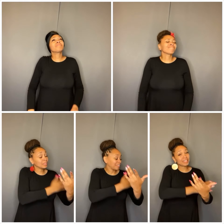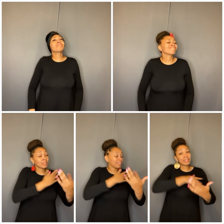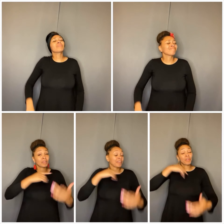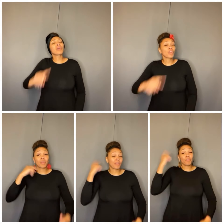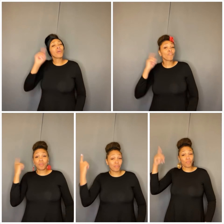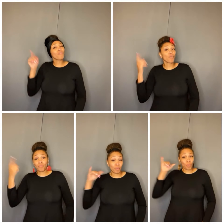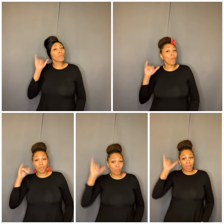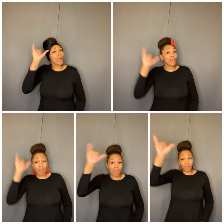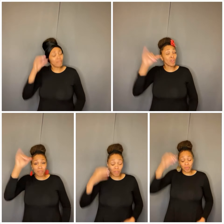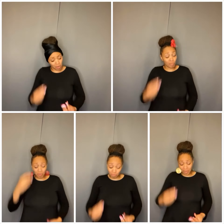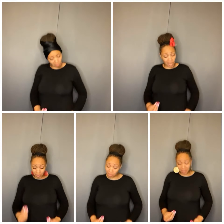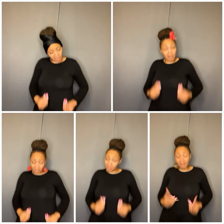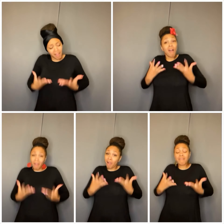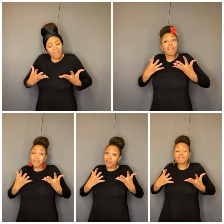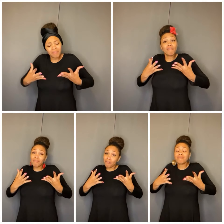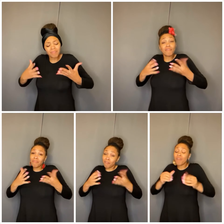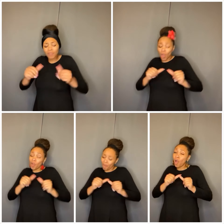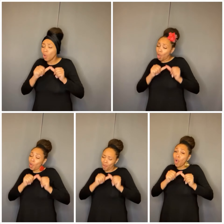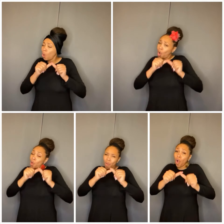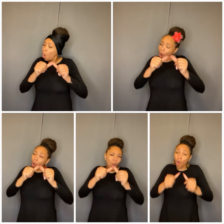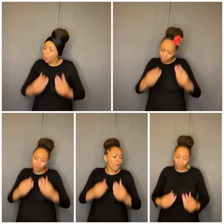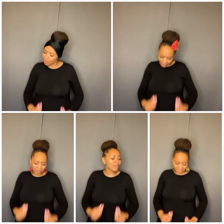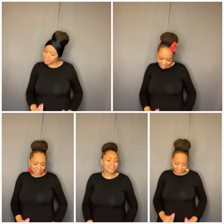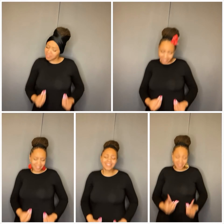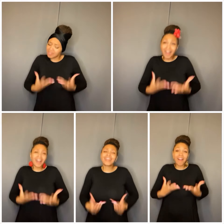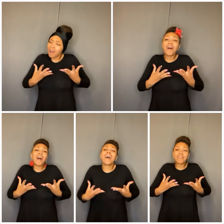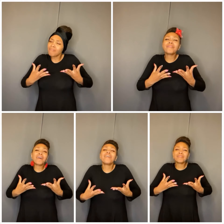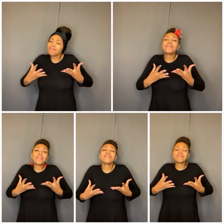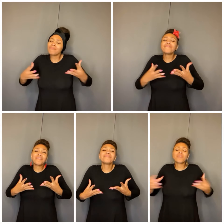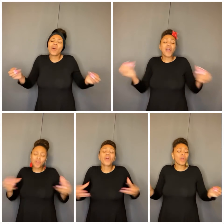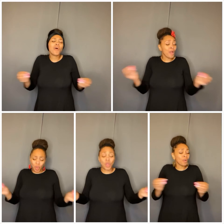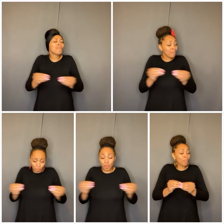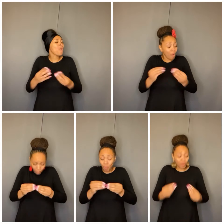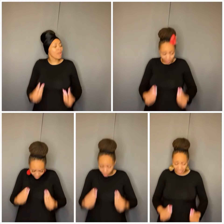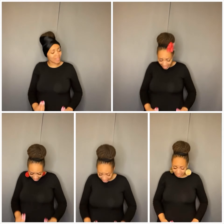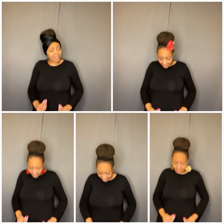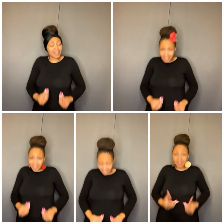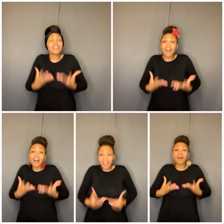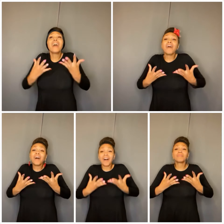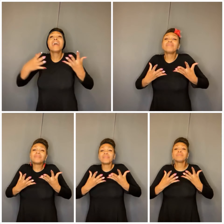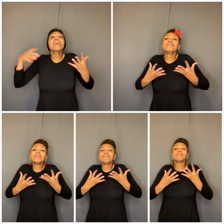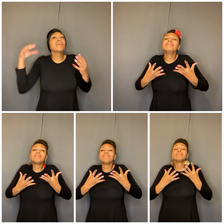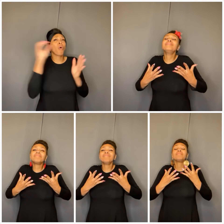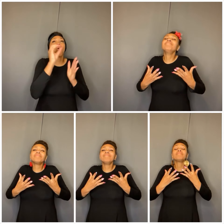Forever enough, always enough, more than enough People,